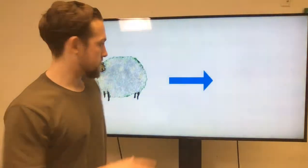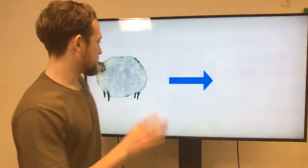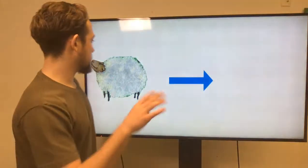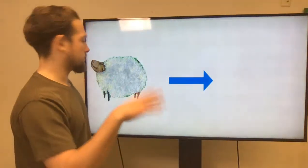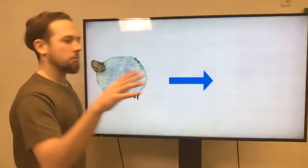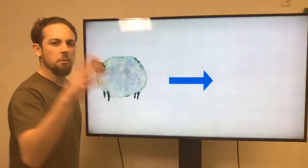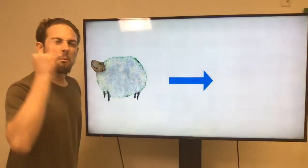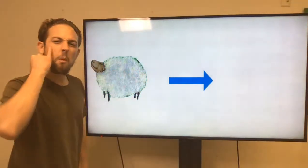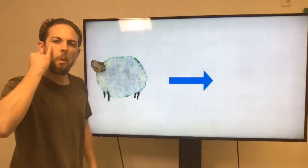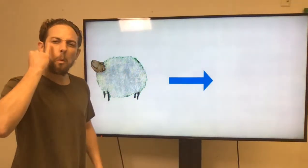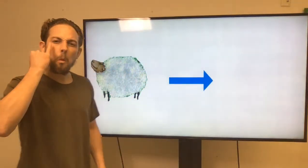can't.